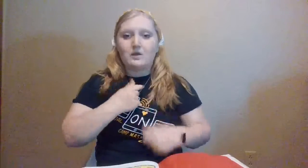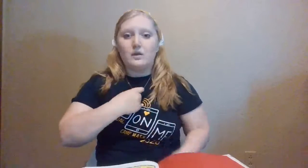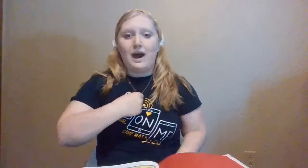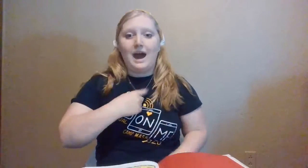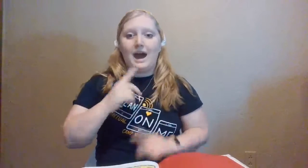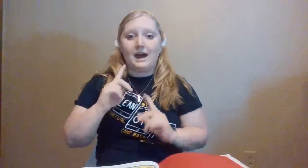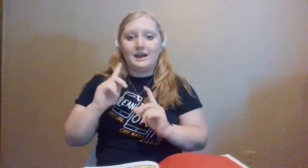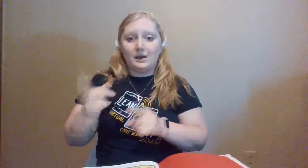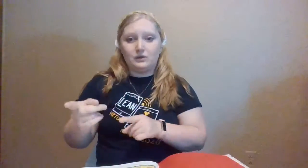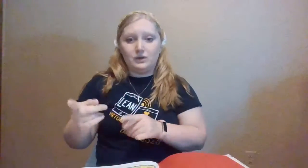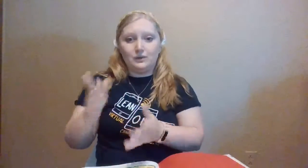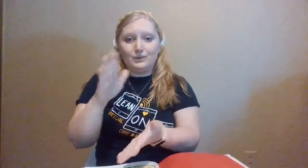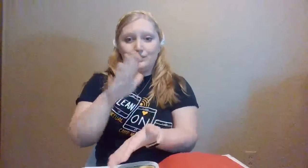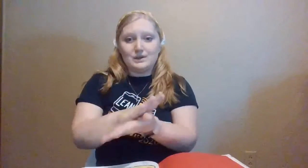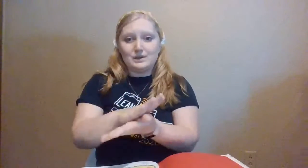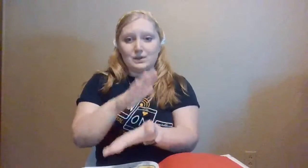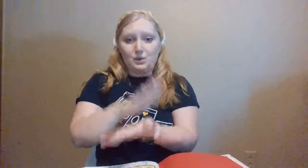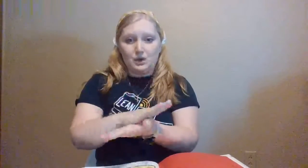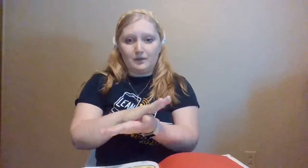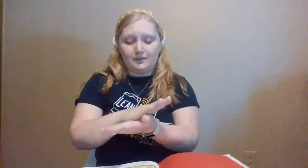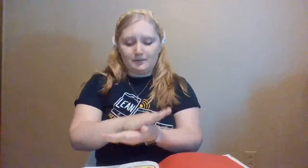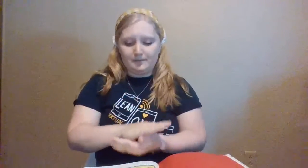So I go to school.